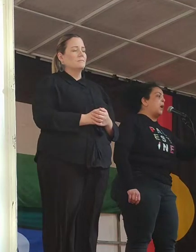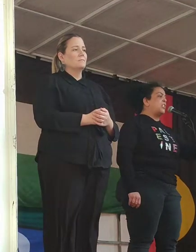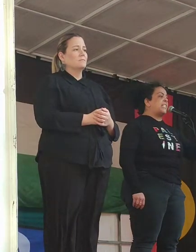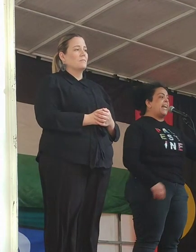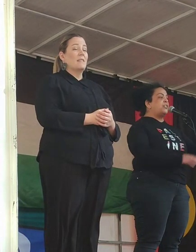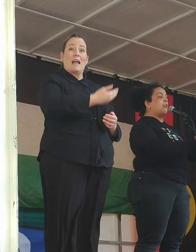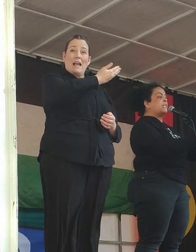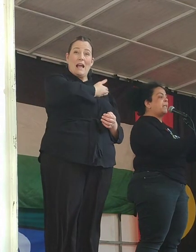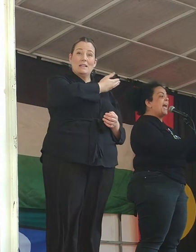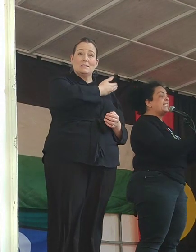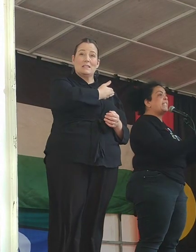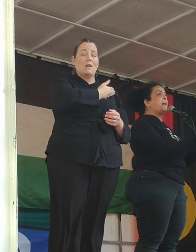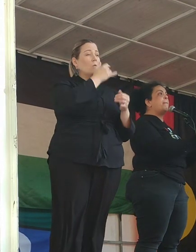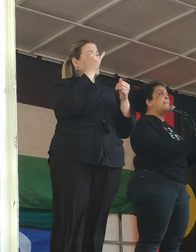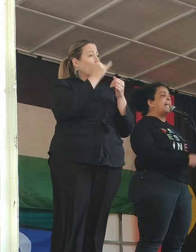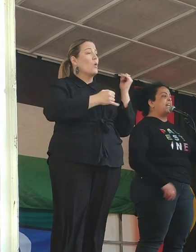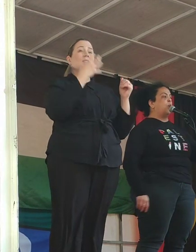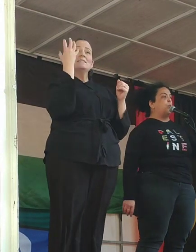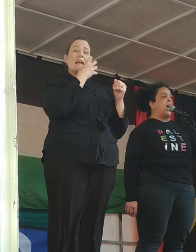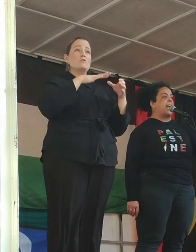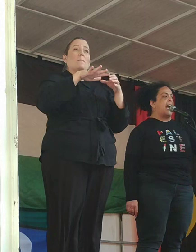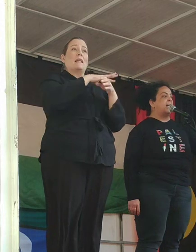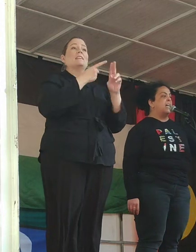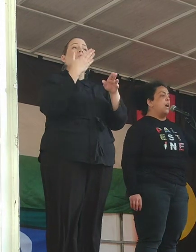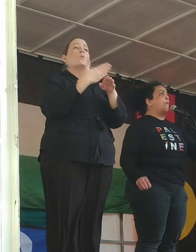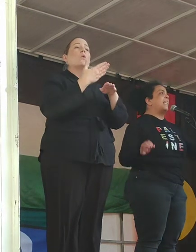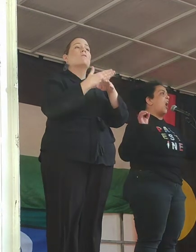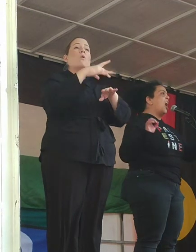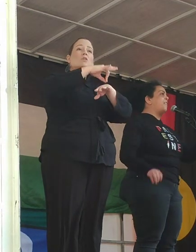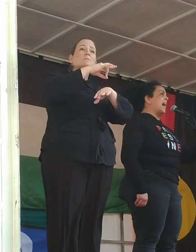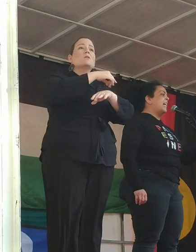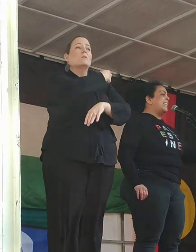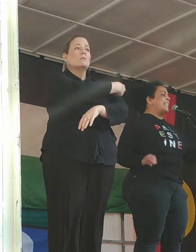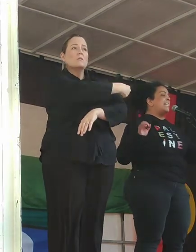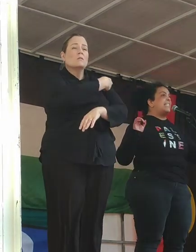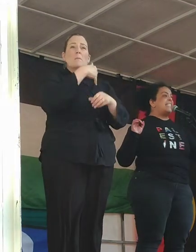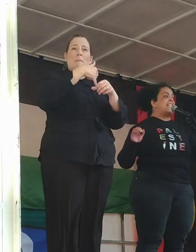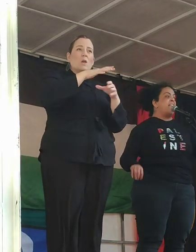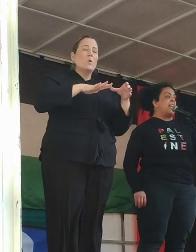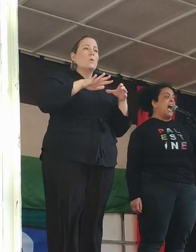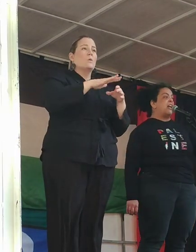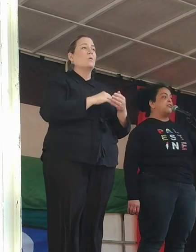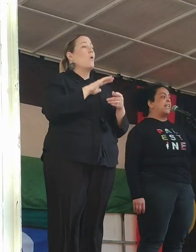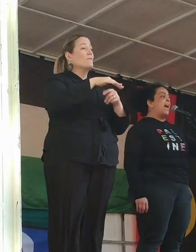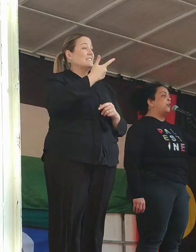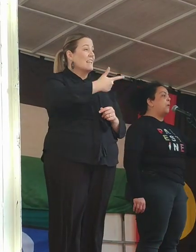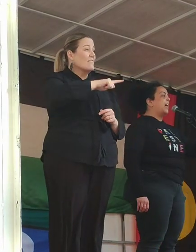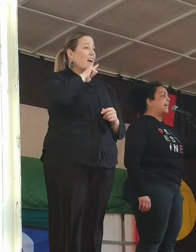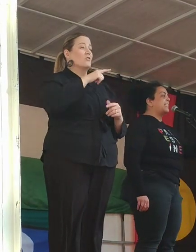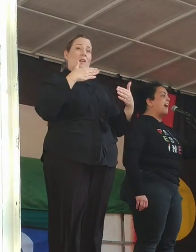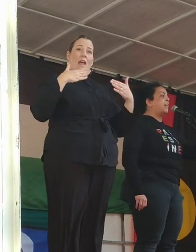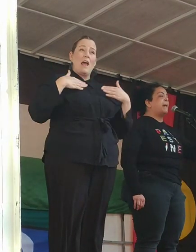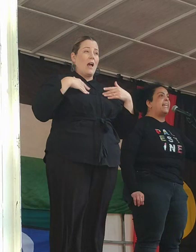Gaza is the most dangerous place to be a medical worker, with over